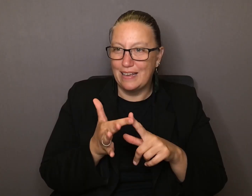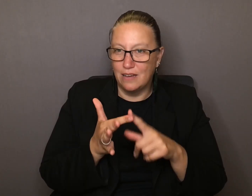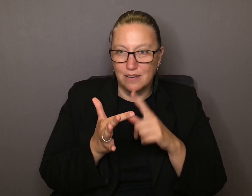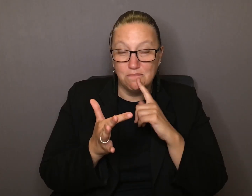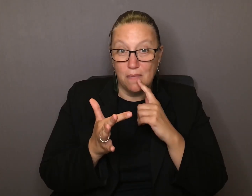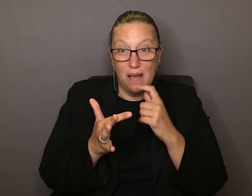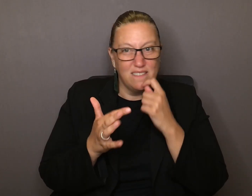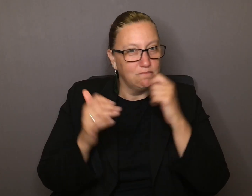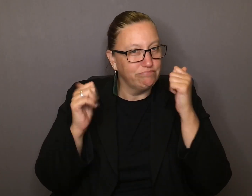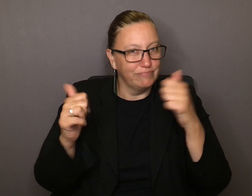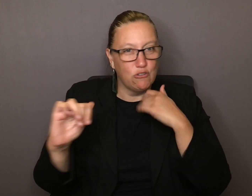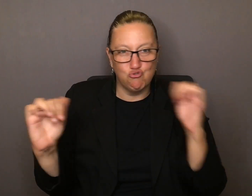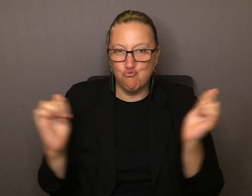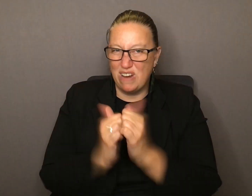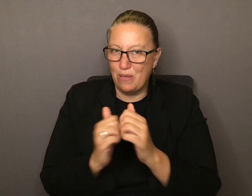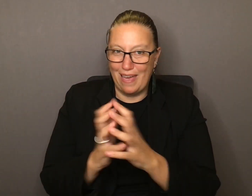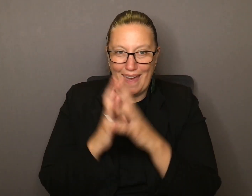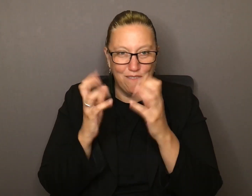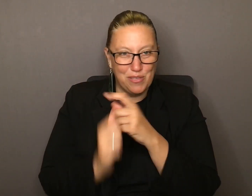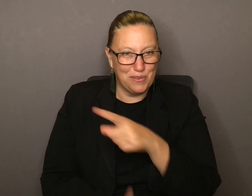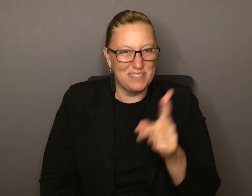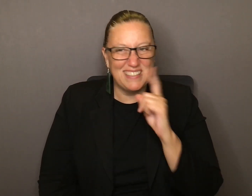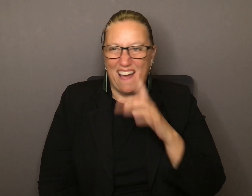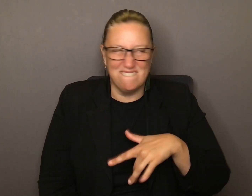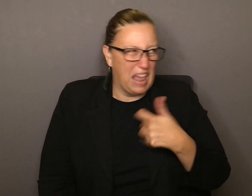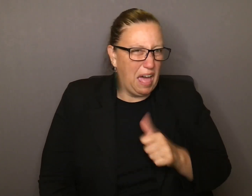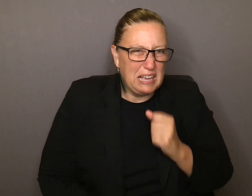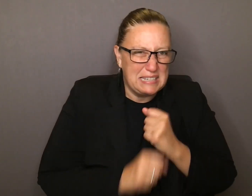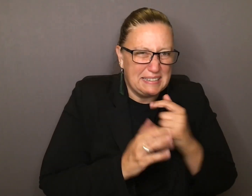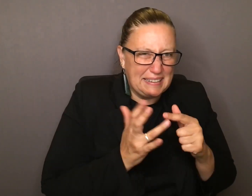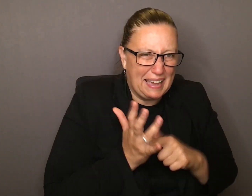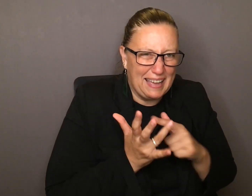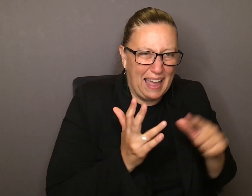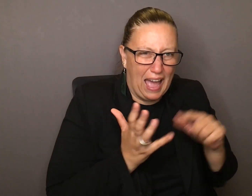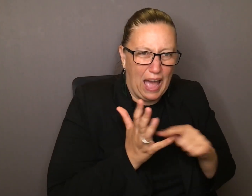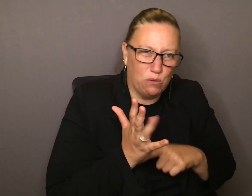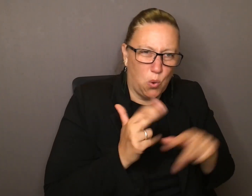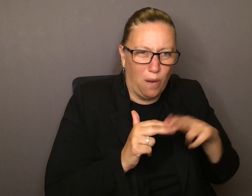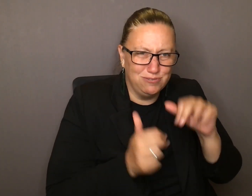agree with everything you say, and I agree with all the points you made. You're all legends. But